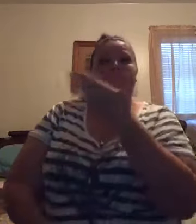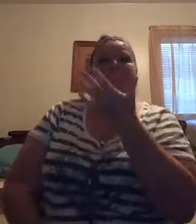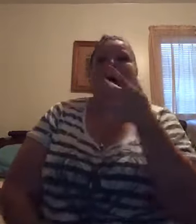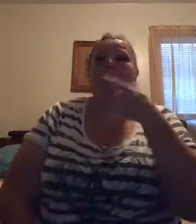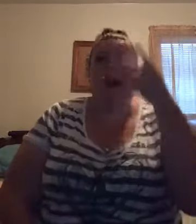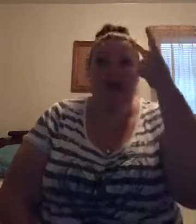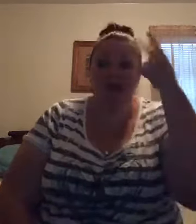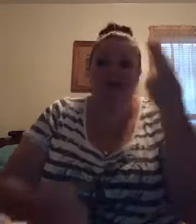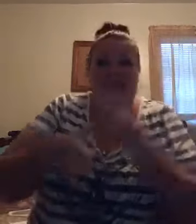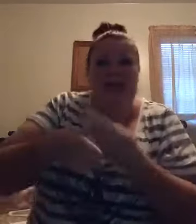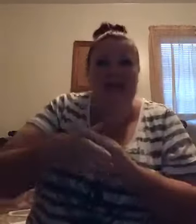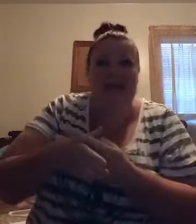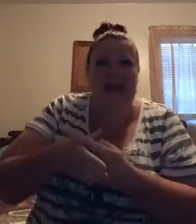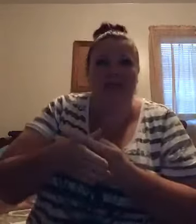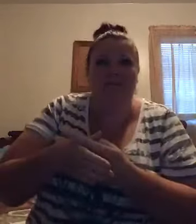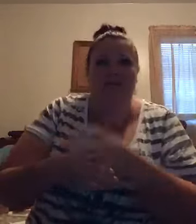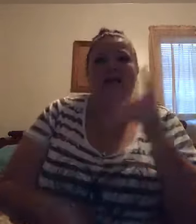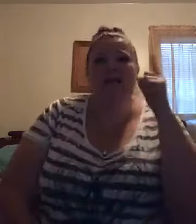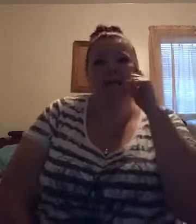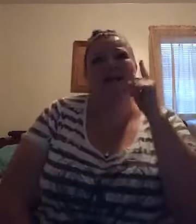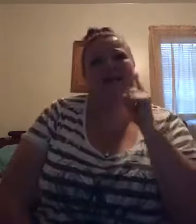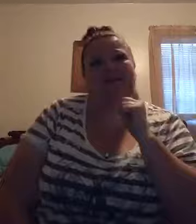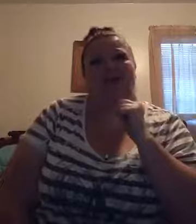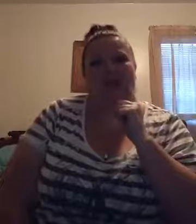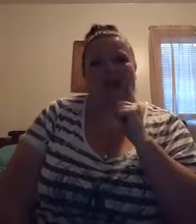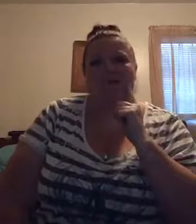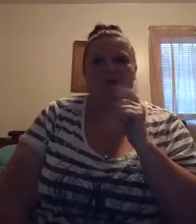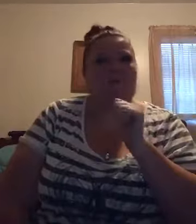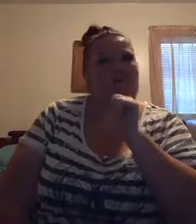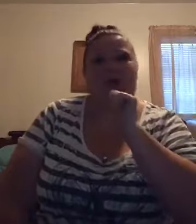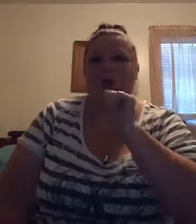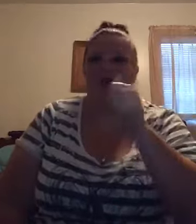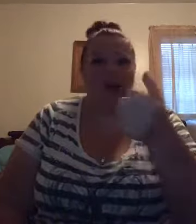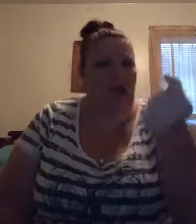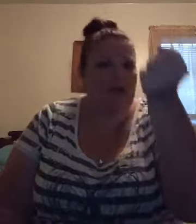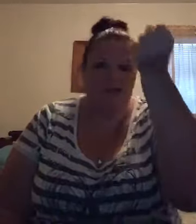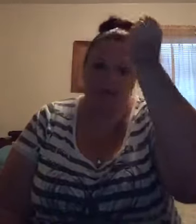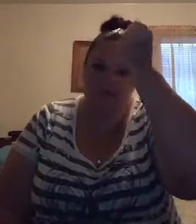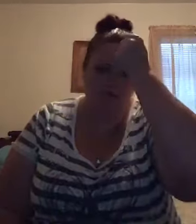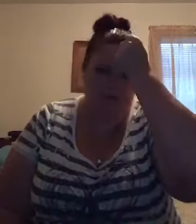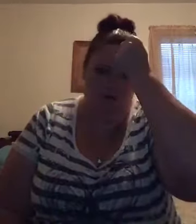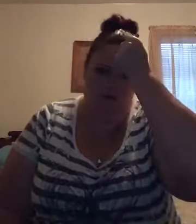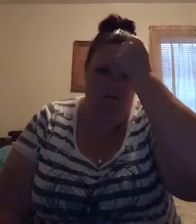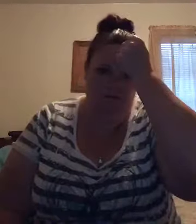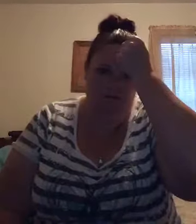My parents handicapped, they're deaf, but they are not dumb.